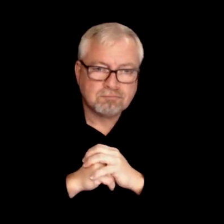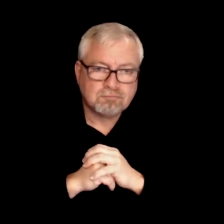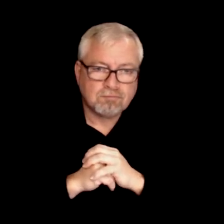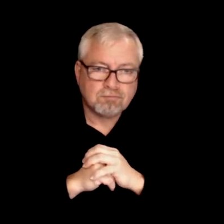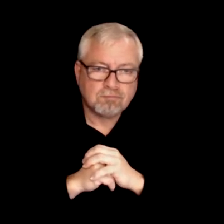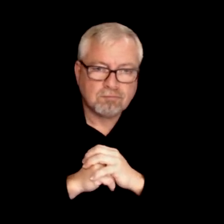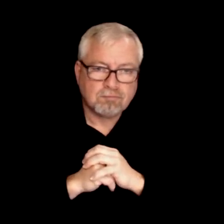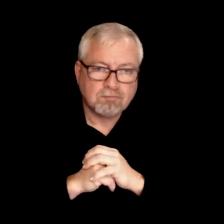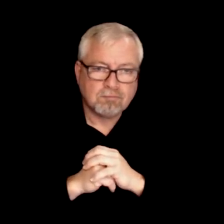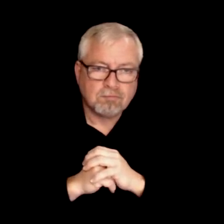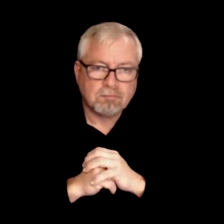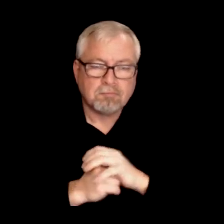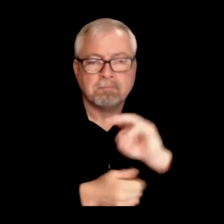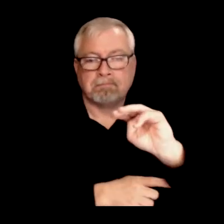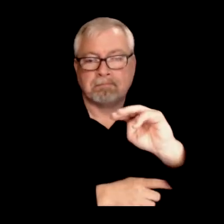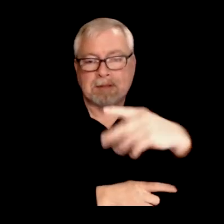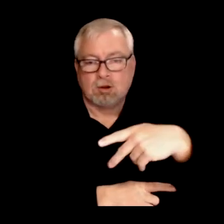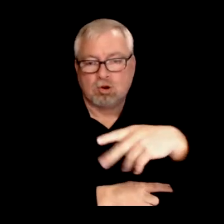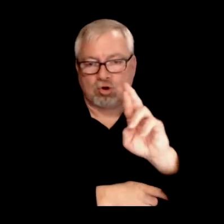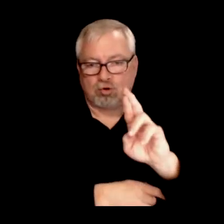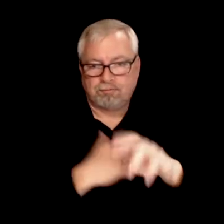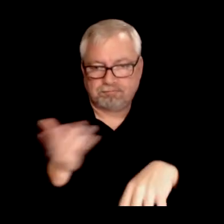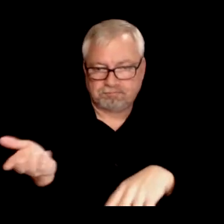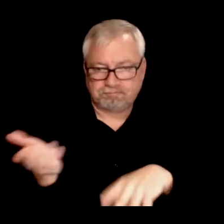Radio. Your line is open.